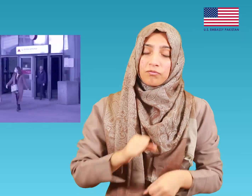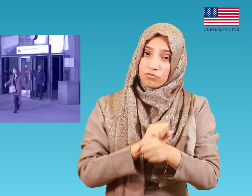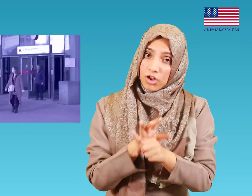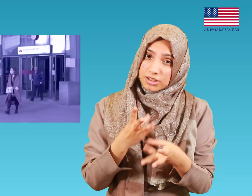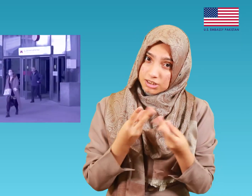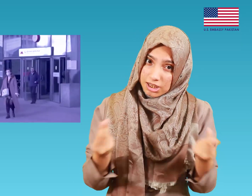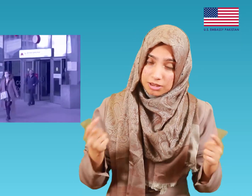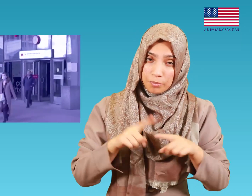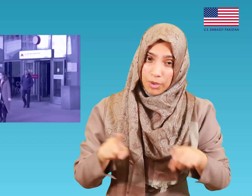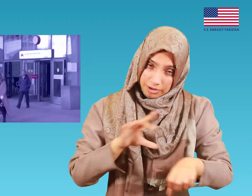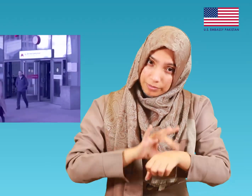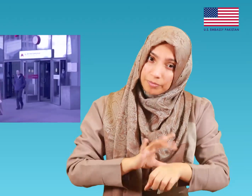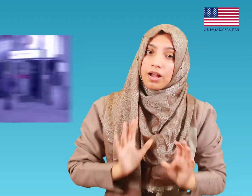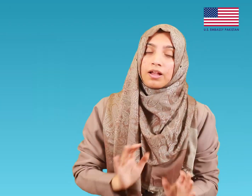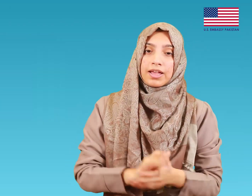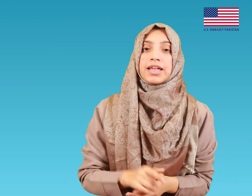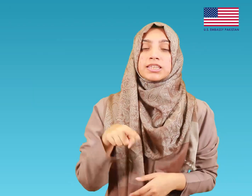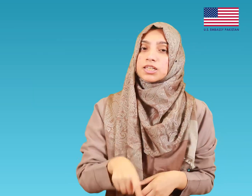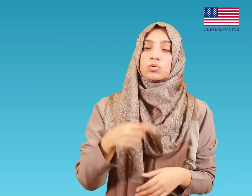This condition has been called